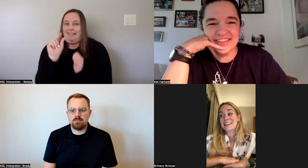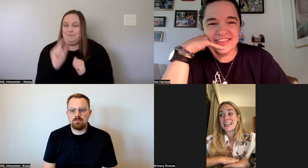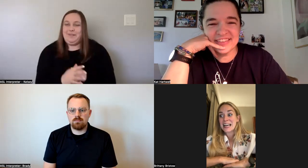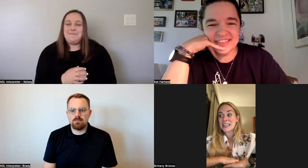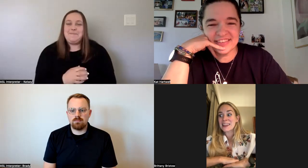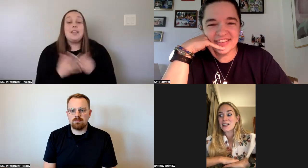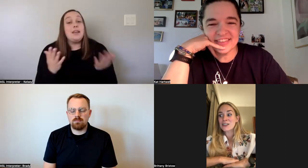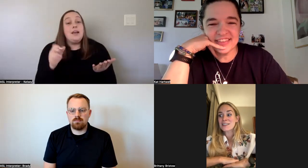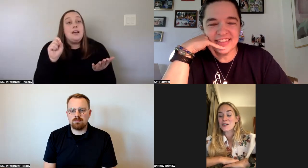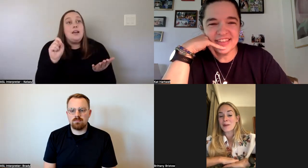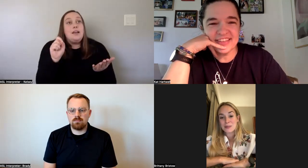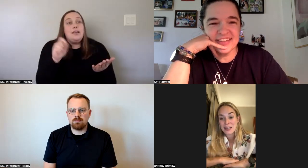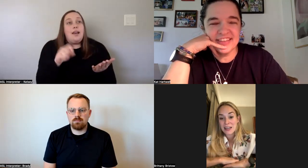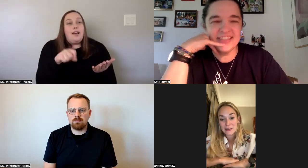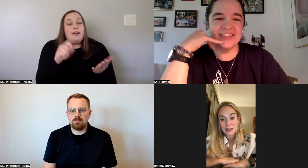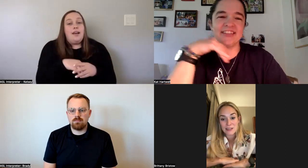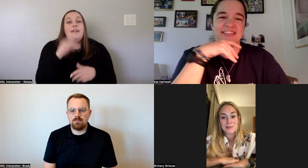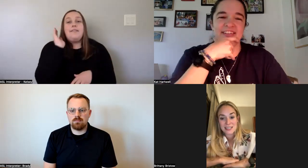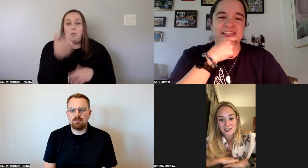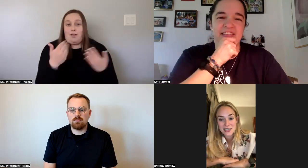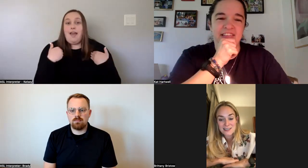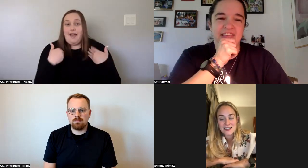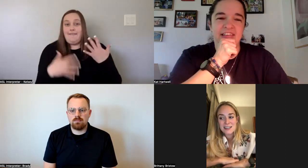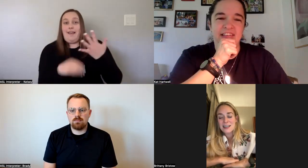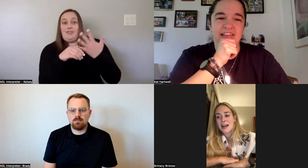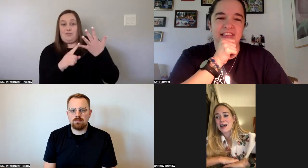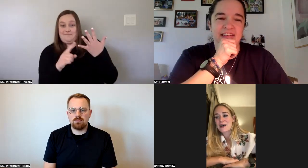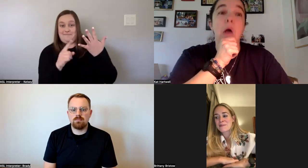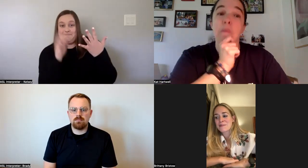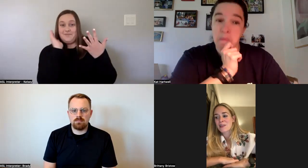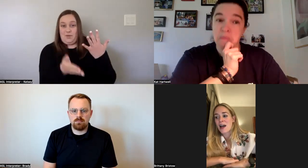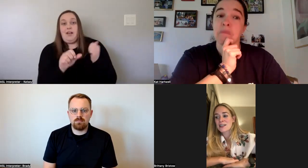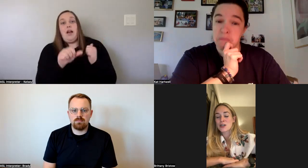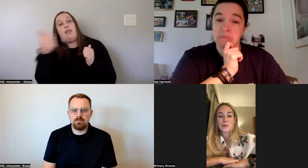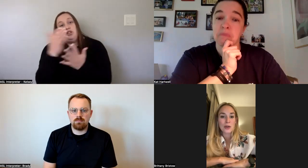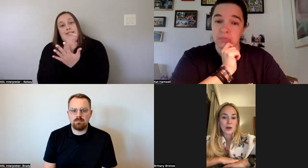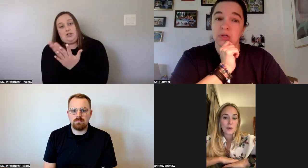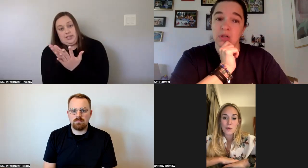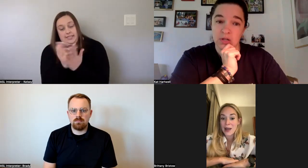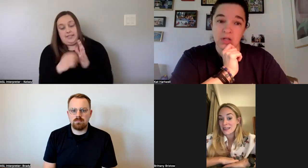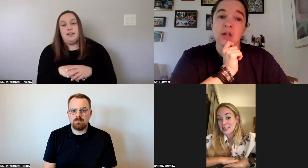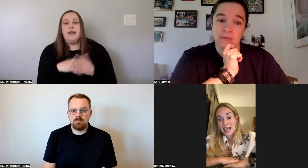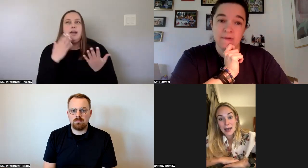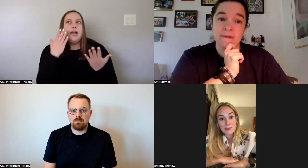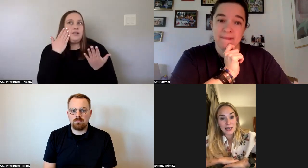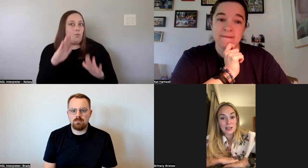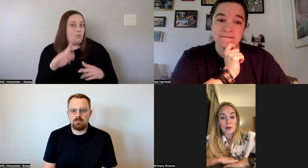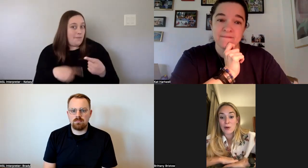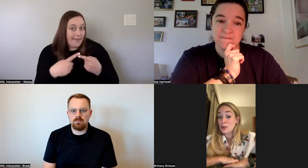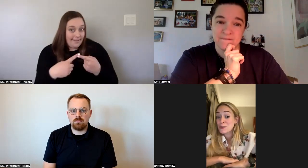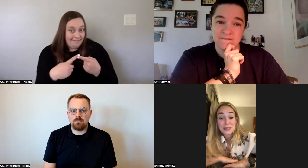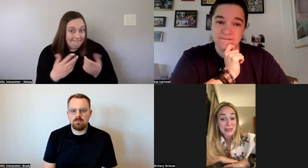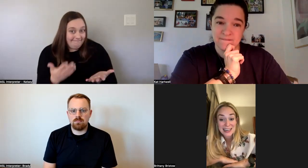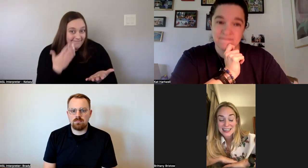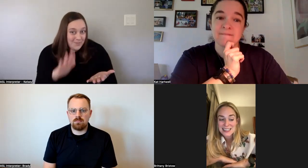And yeah, there's going to be another Love Club series. I don't know when it's going to happen